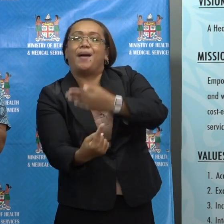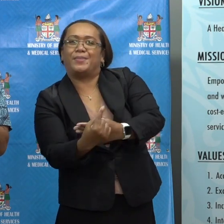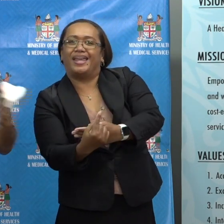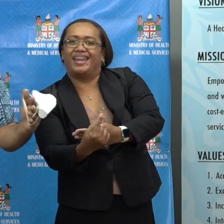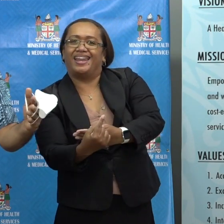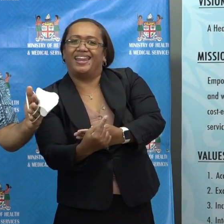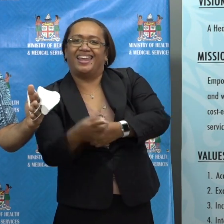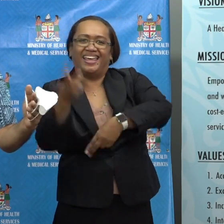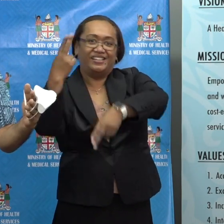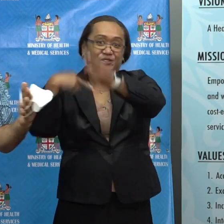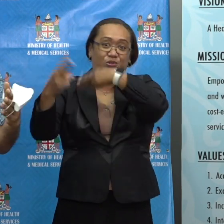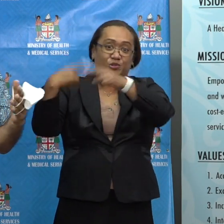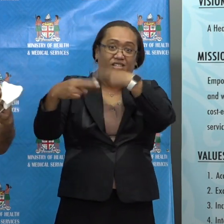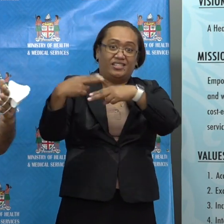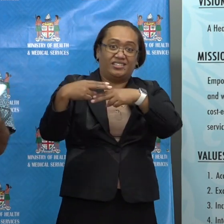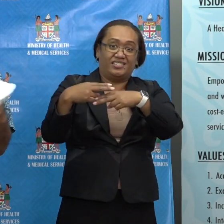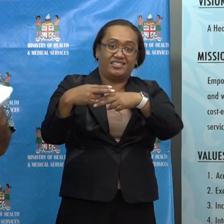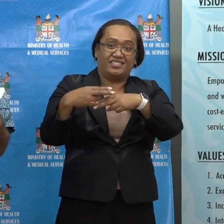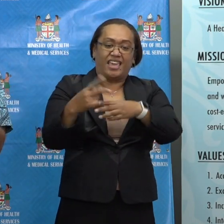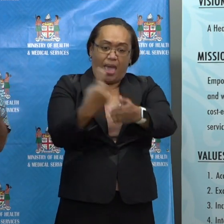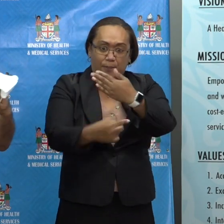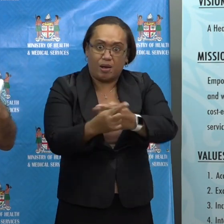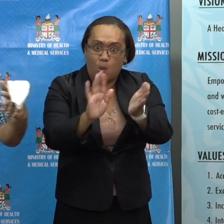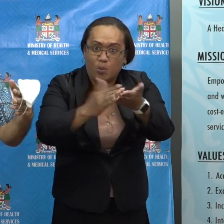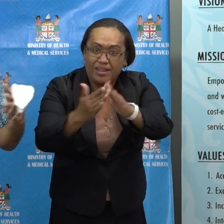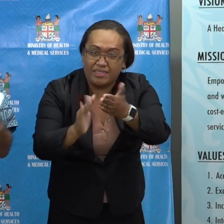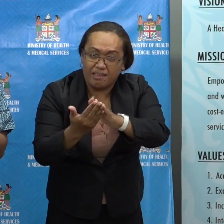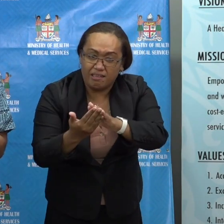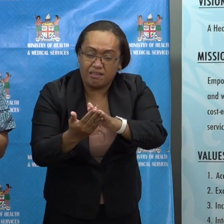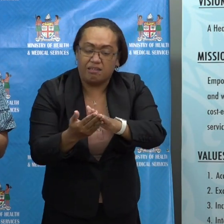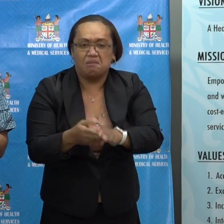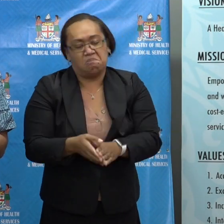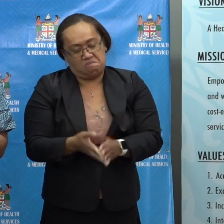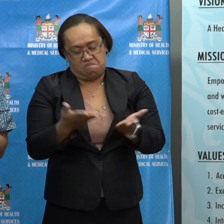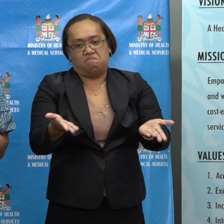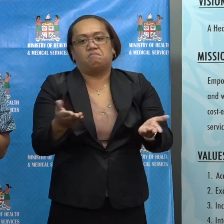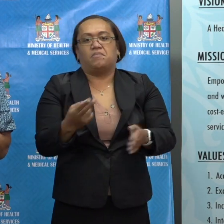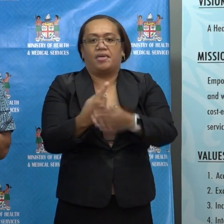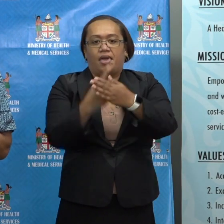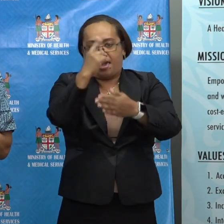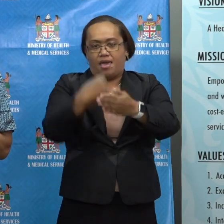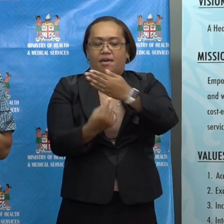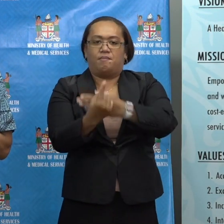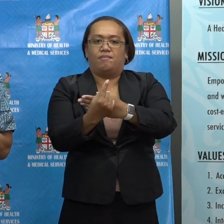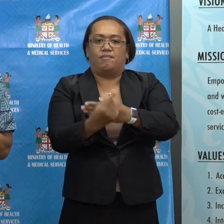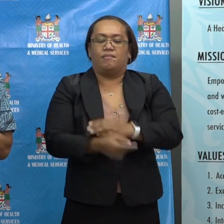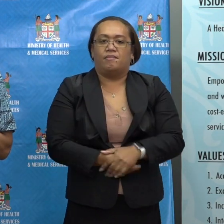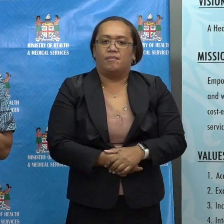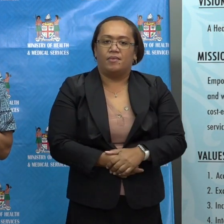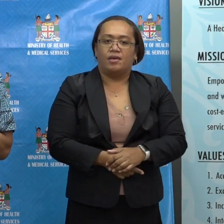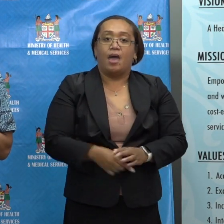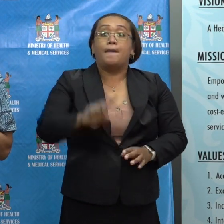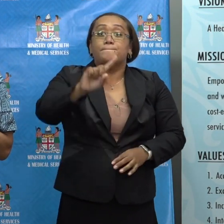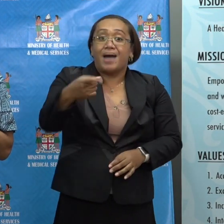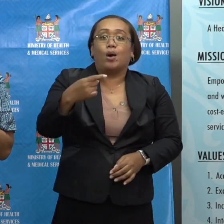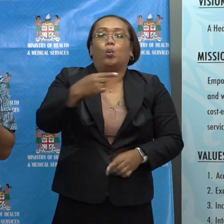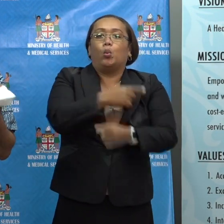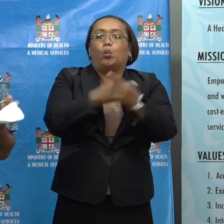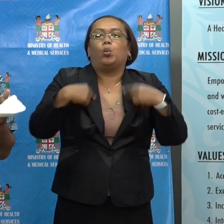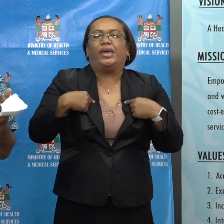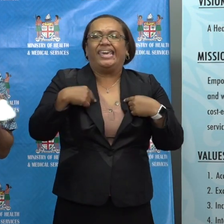more pointed, then we might have to decrease or we might even have to increase the containment zone. Okay, that's